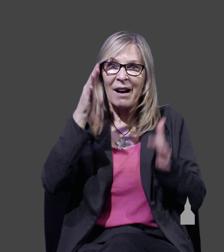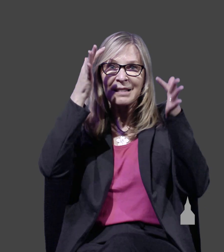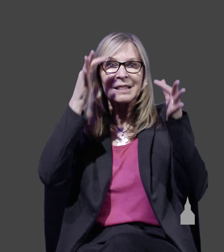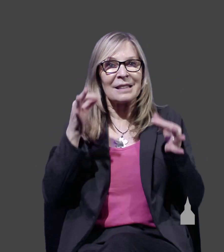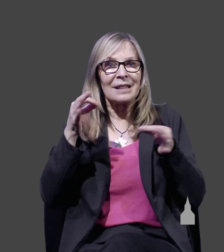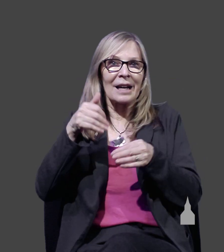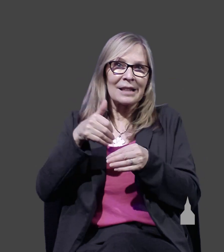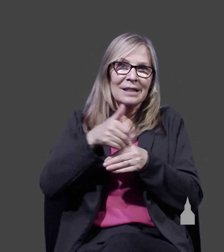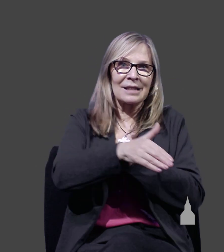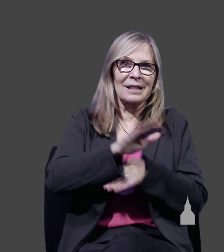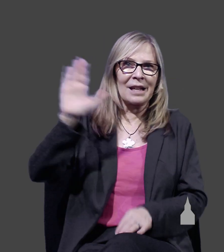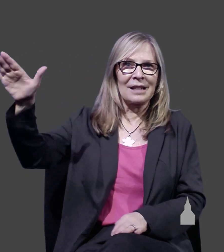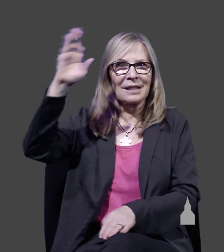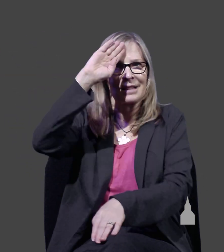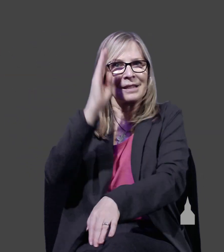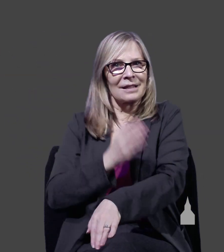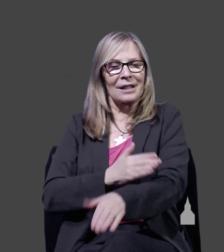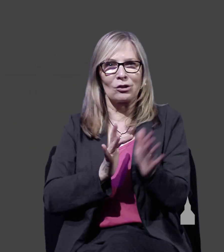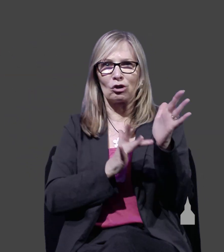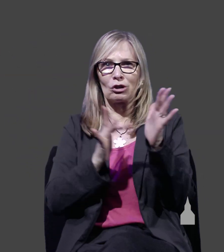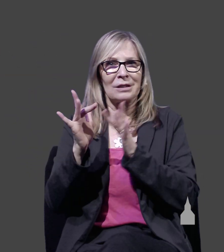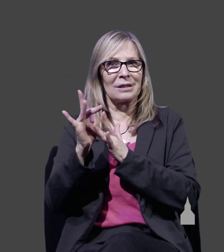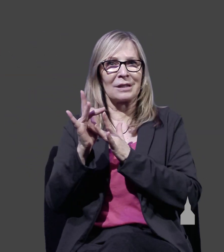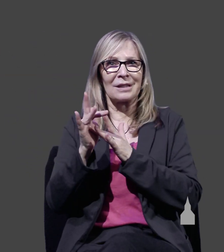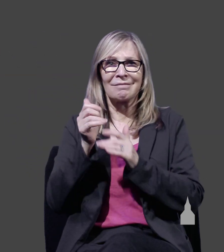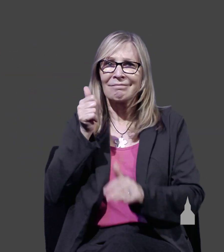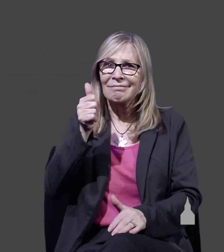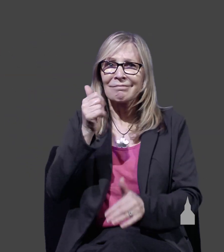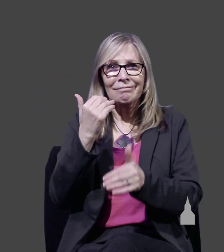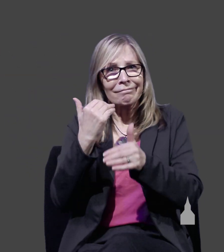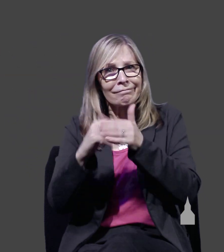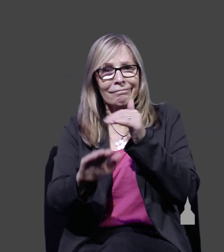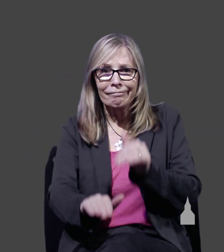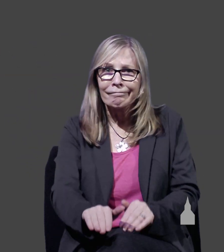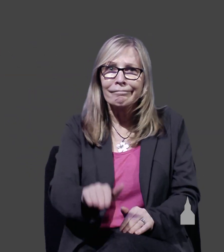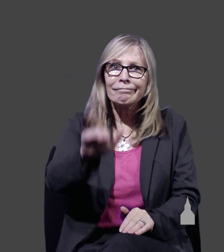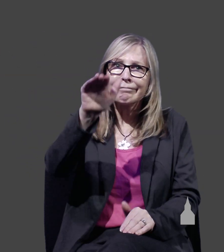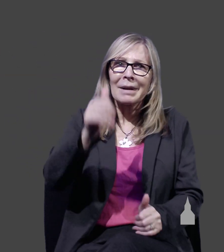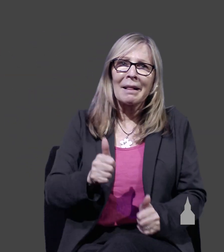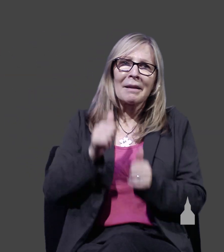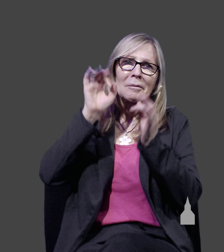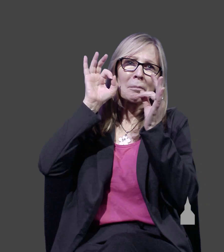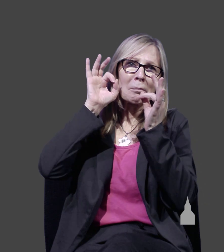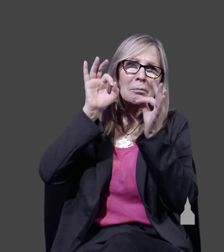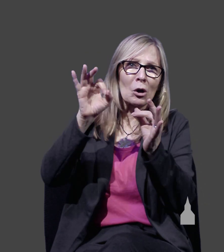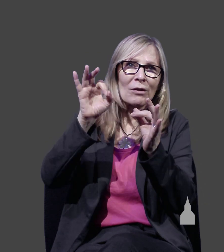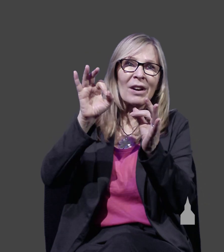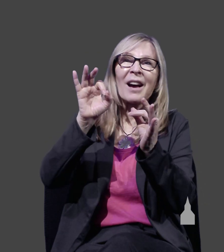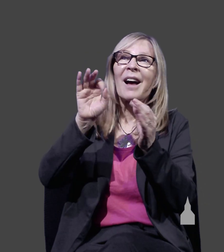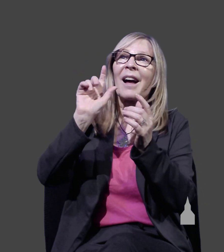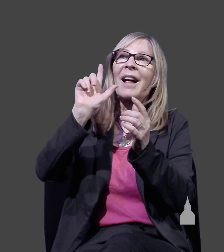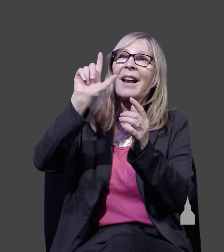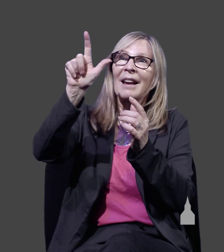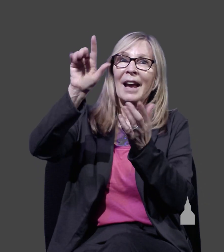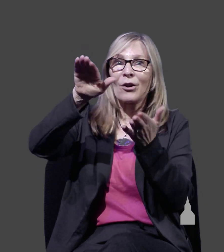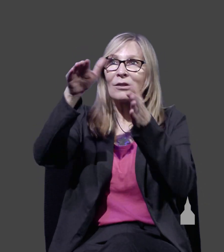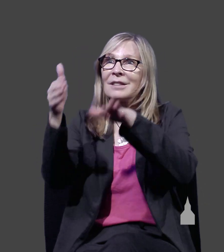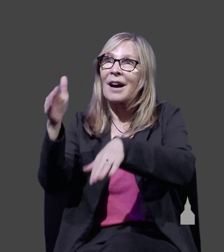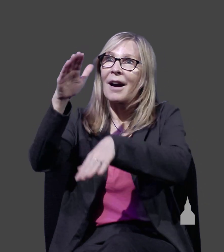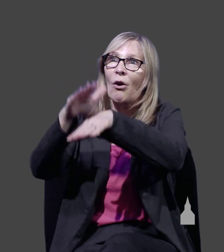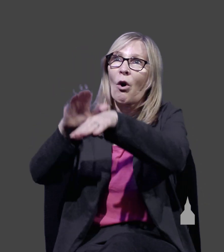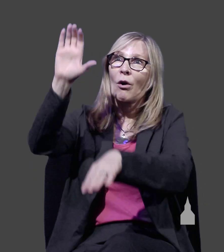his son Jesus, who lived the perfect life that we can't live, and he died on the cross in the place of sinners like